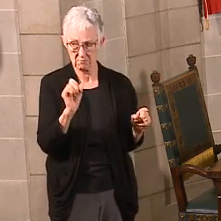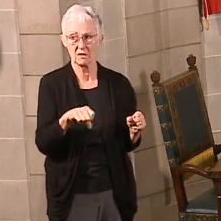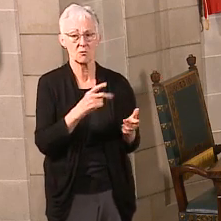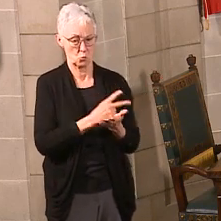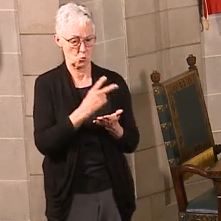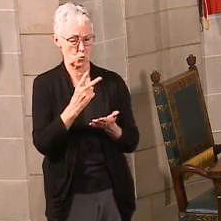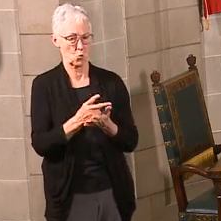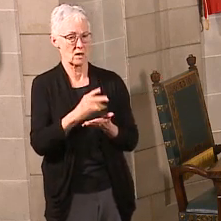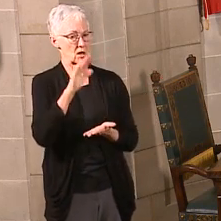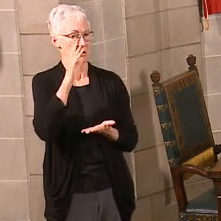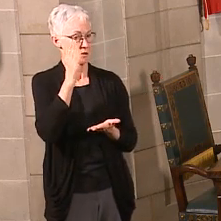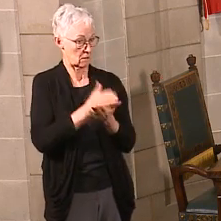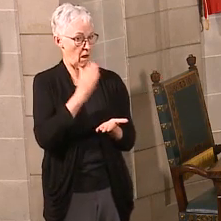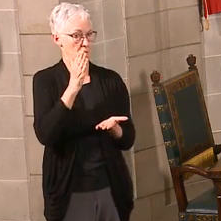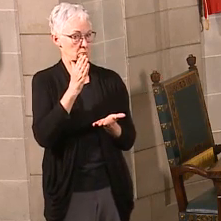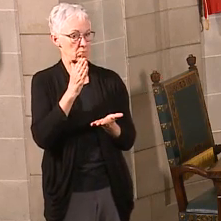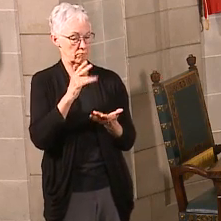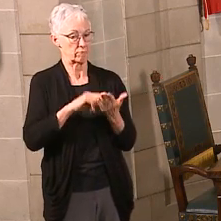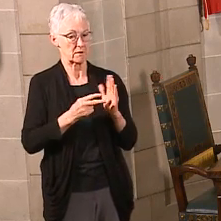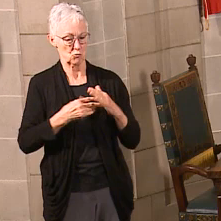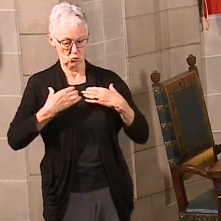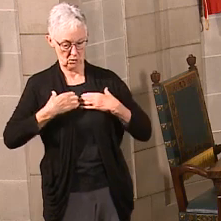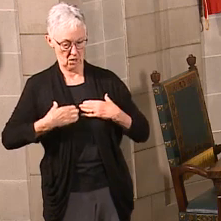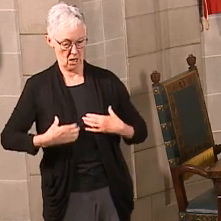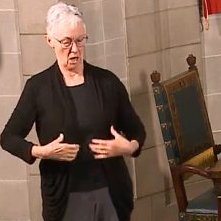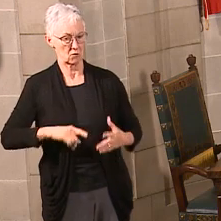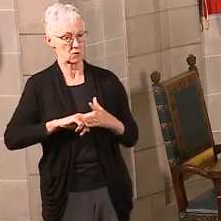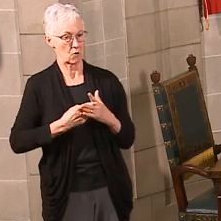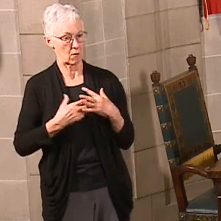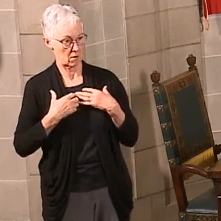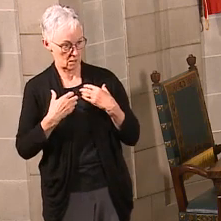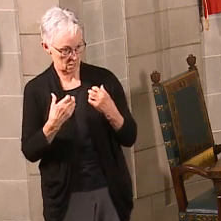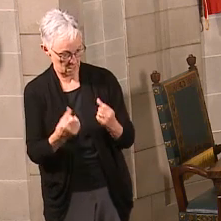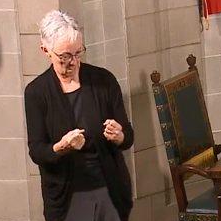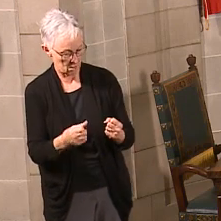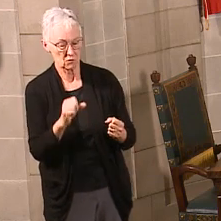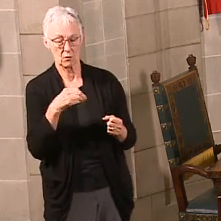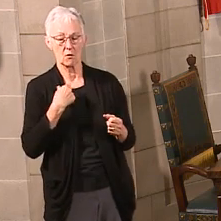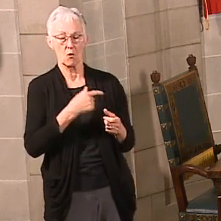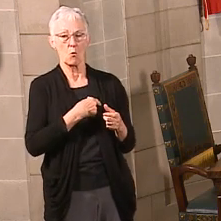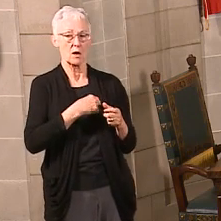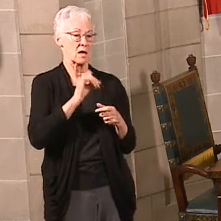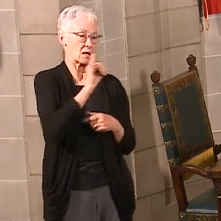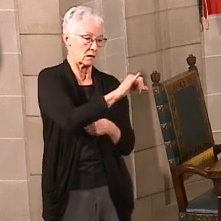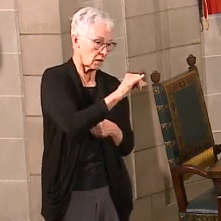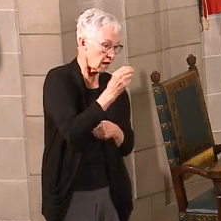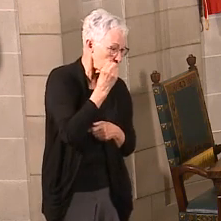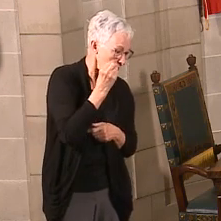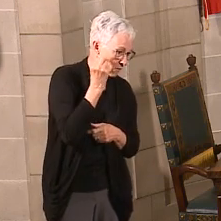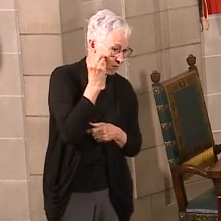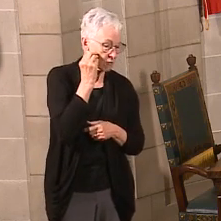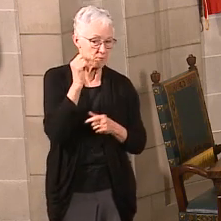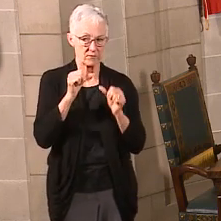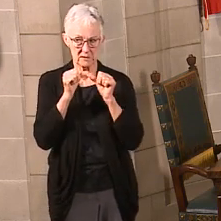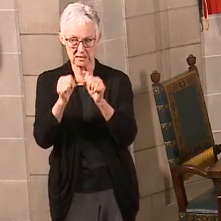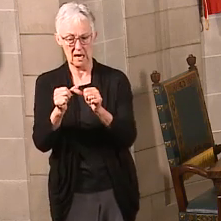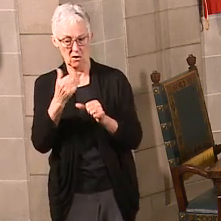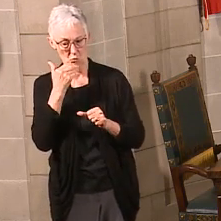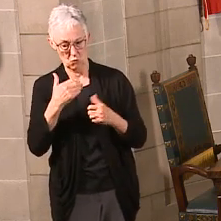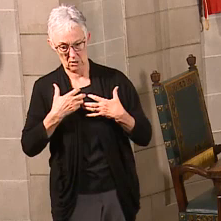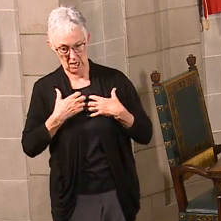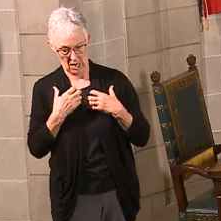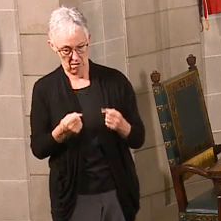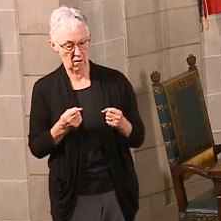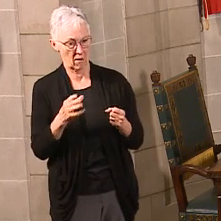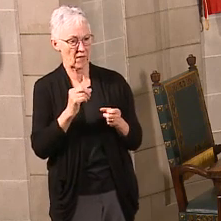illness. So across the state, obviously we're working together to stay home, stay healthy, stay connected. And it's important